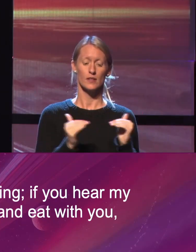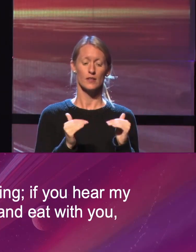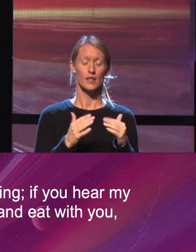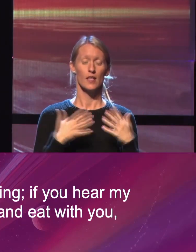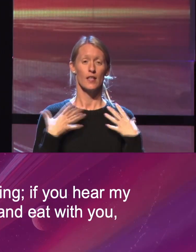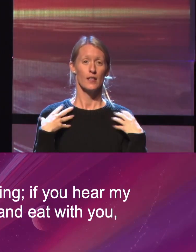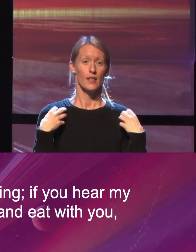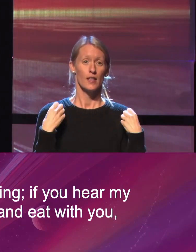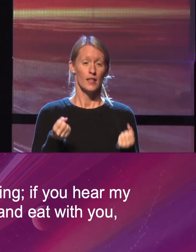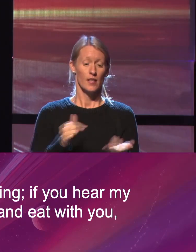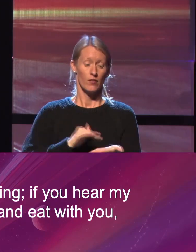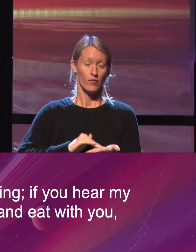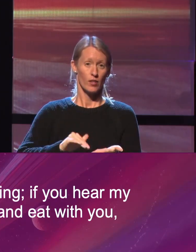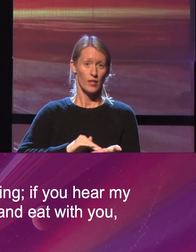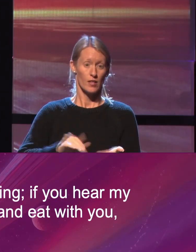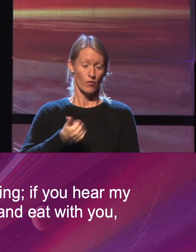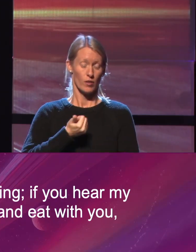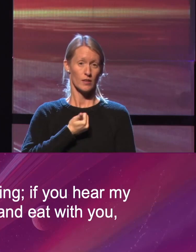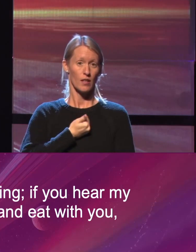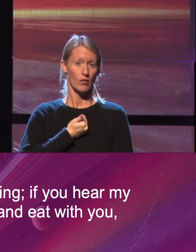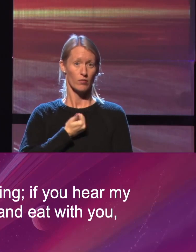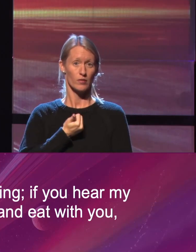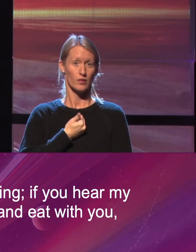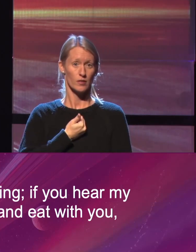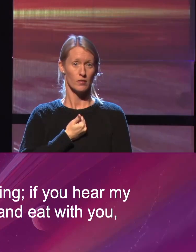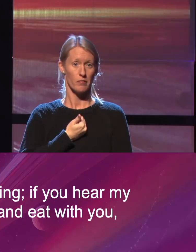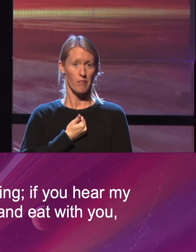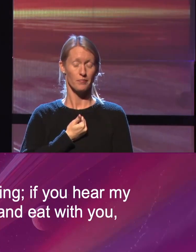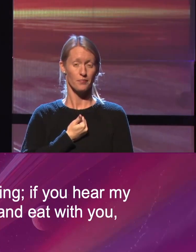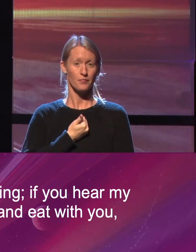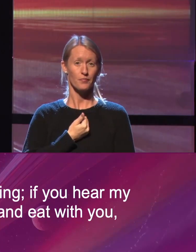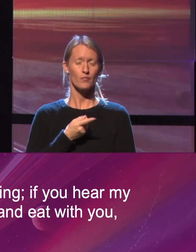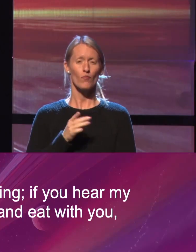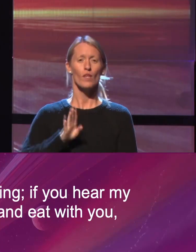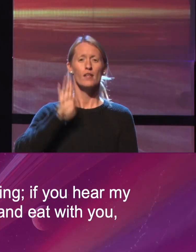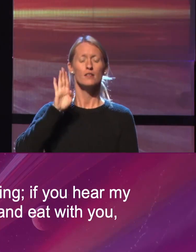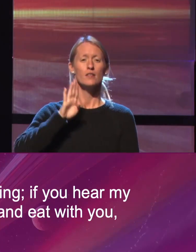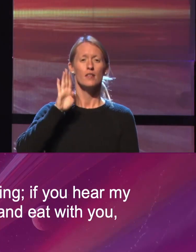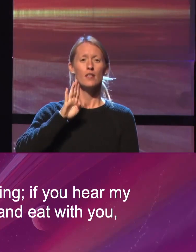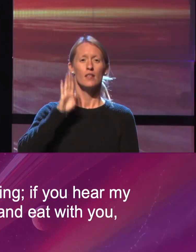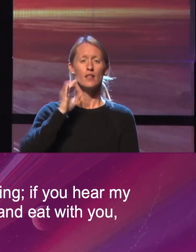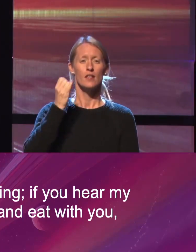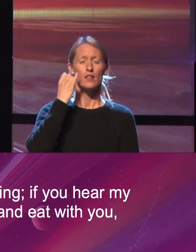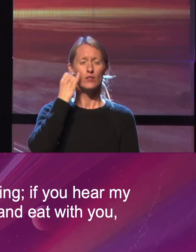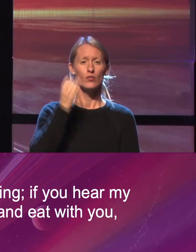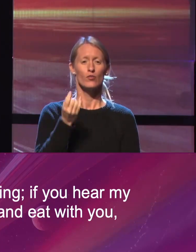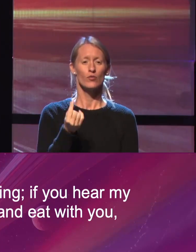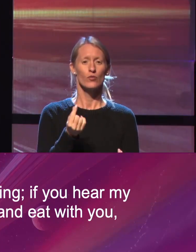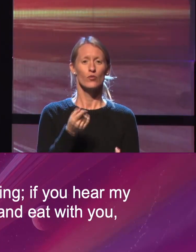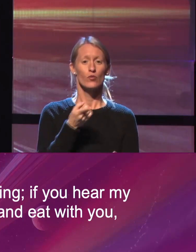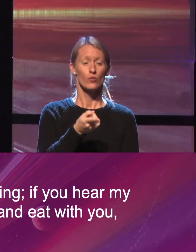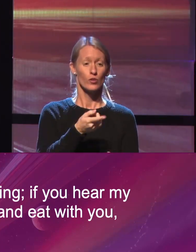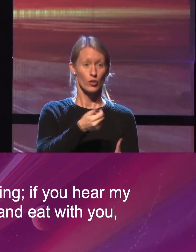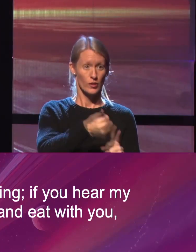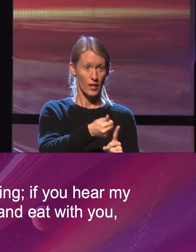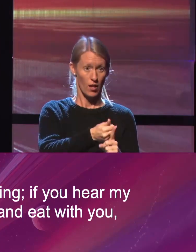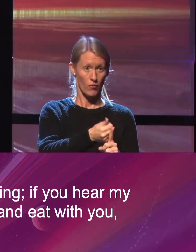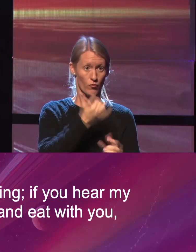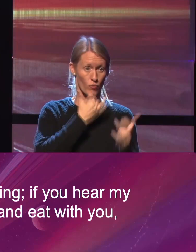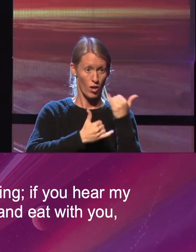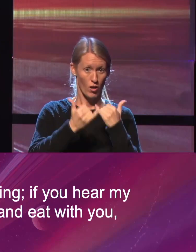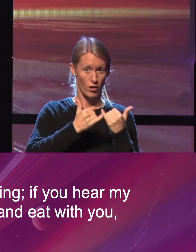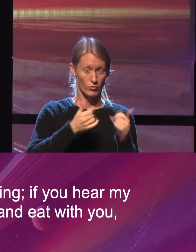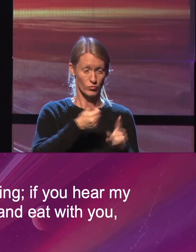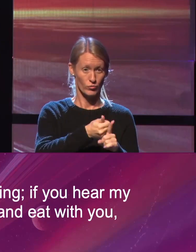healing and forgiveness of our own selves. Like, raise your hand up nice and high if you've ever done anything that you would call wrong. You, not somebody else,